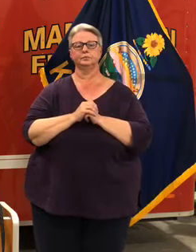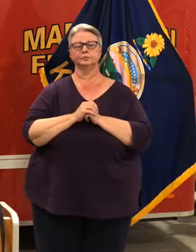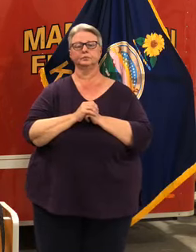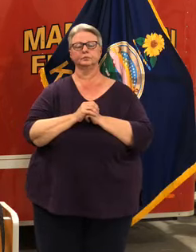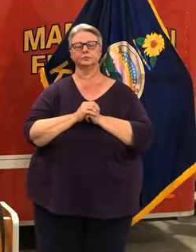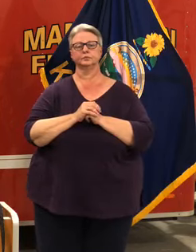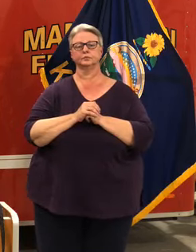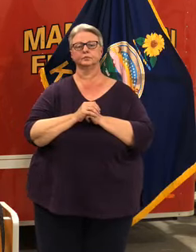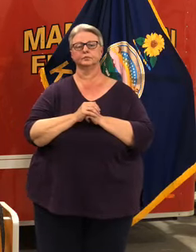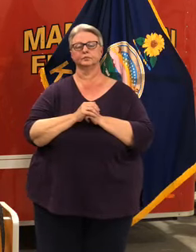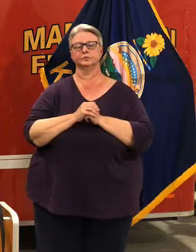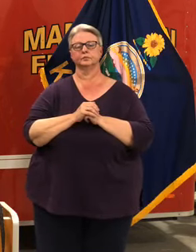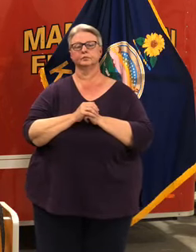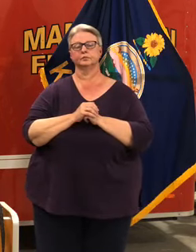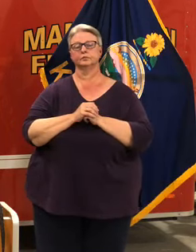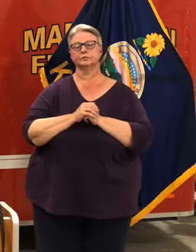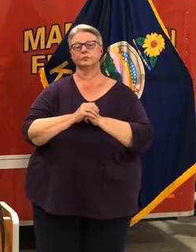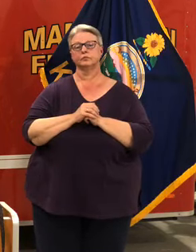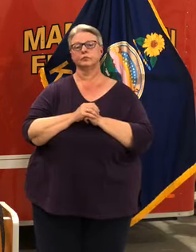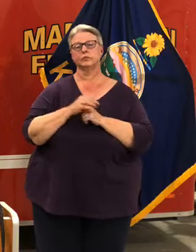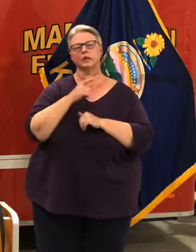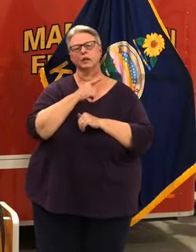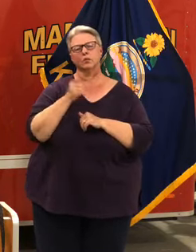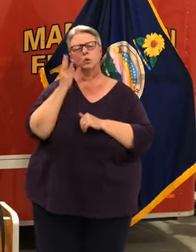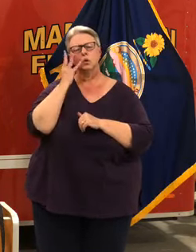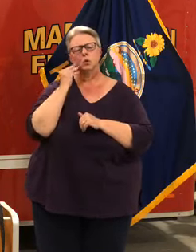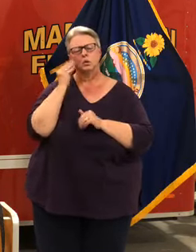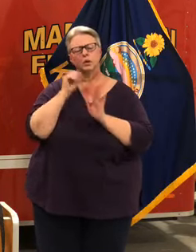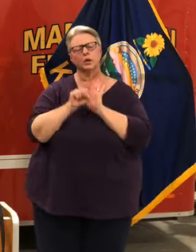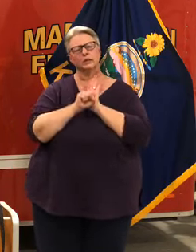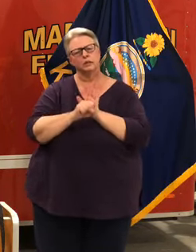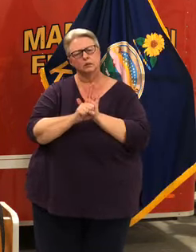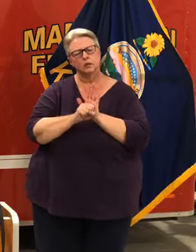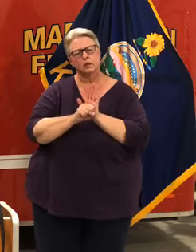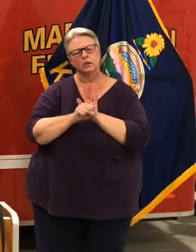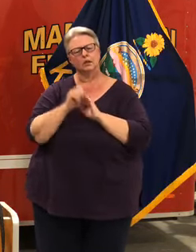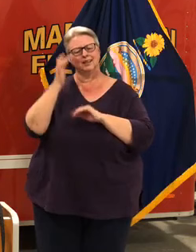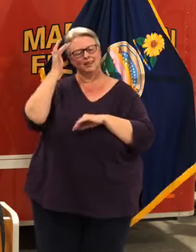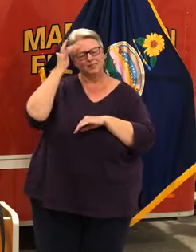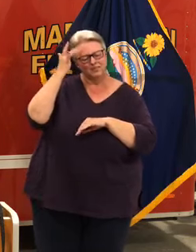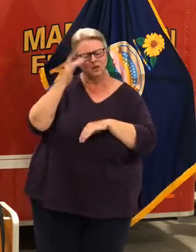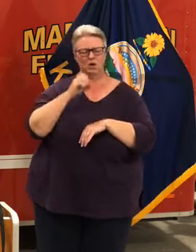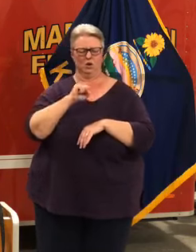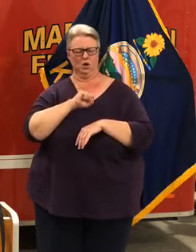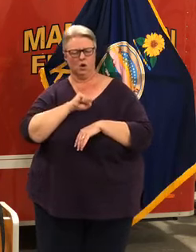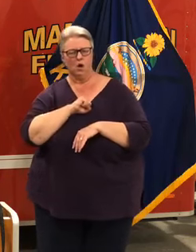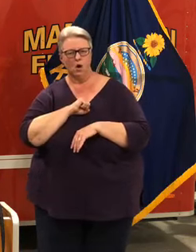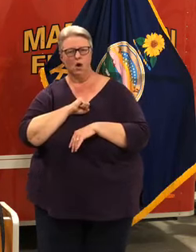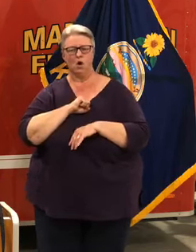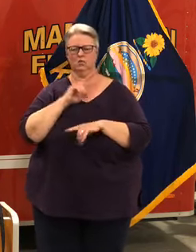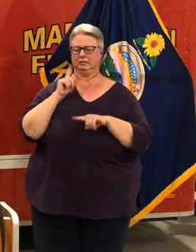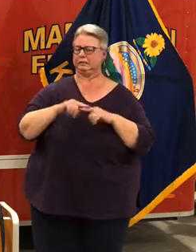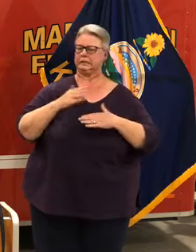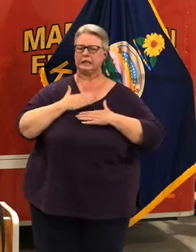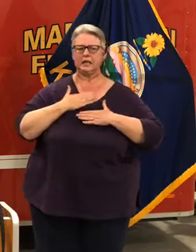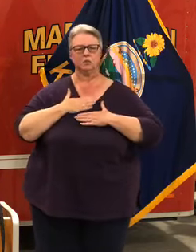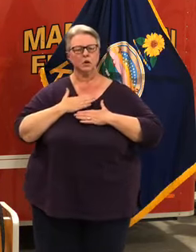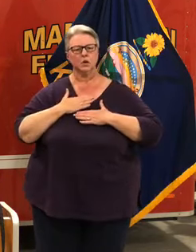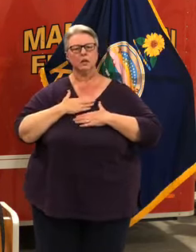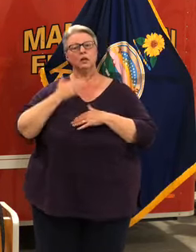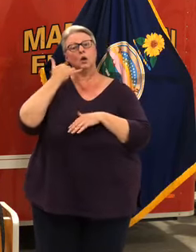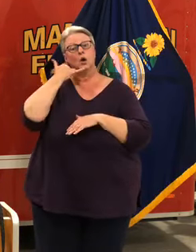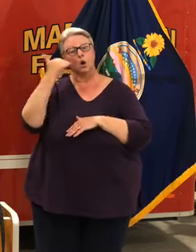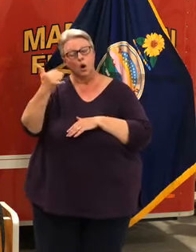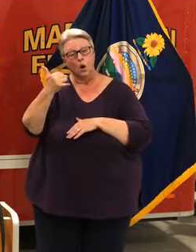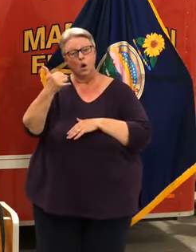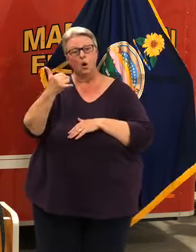rileycountycovid19@gmail.com. If you are experiencing symptoms such as fever, cough, or shortness of breath, please call the screening line